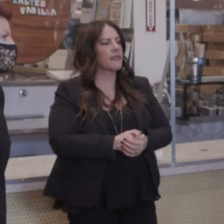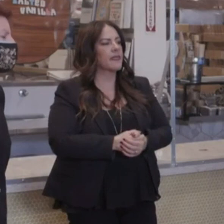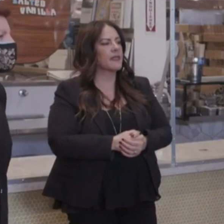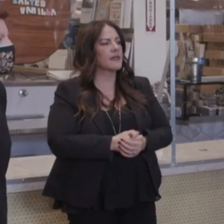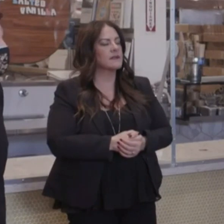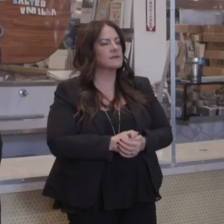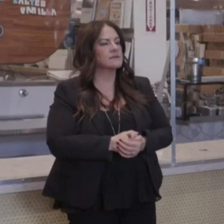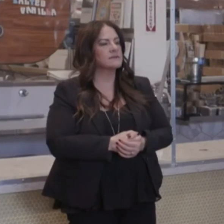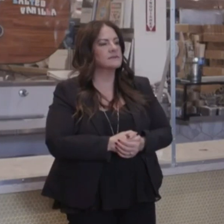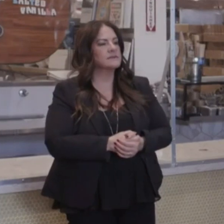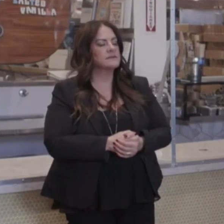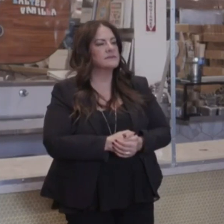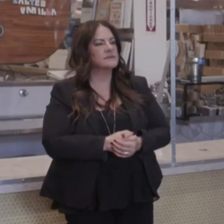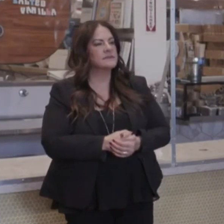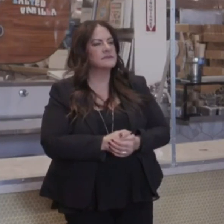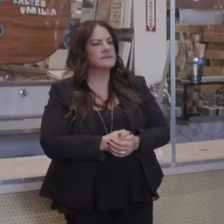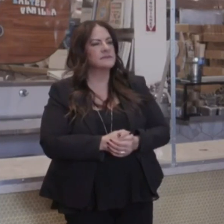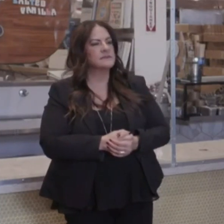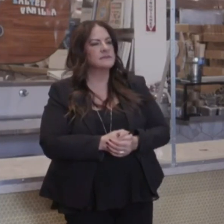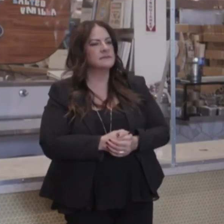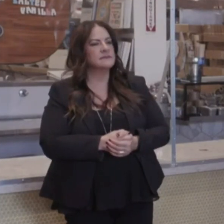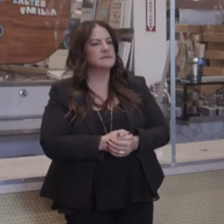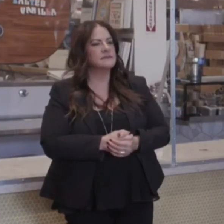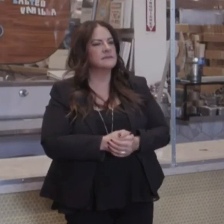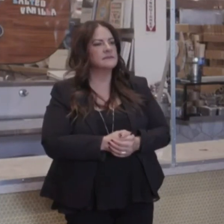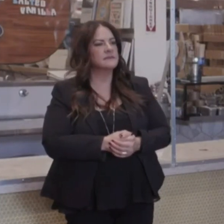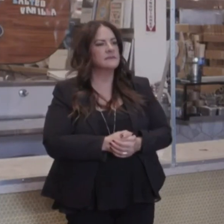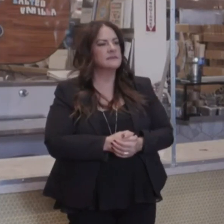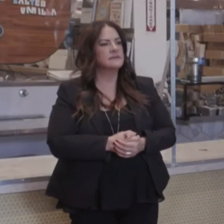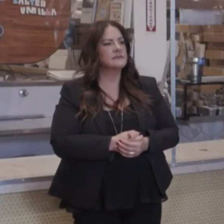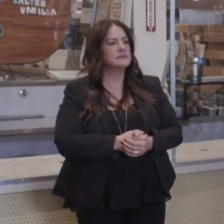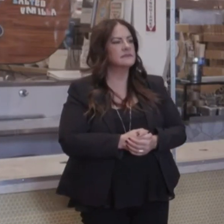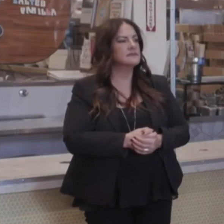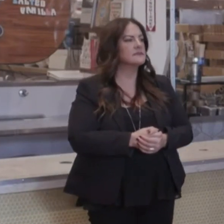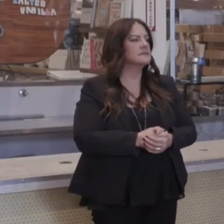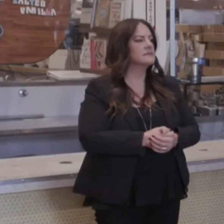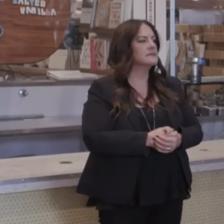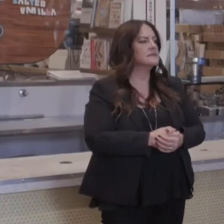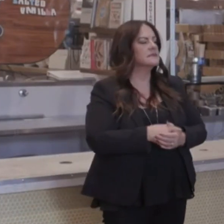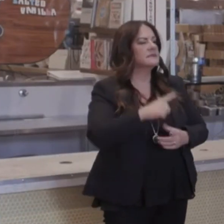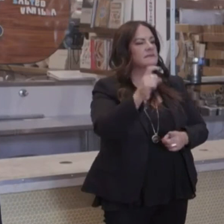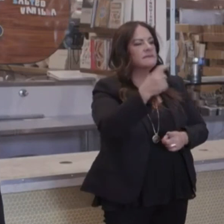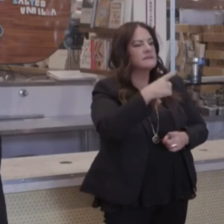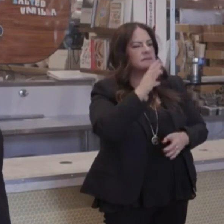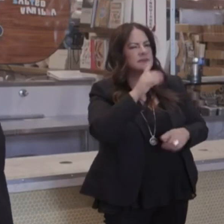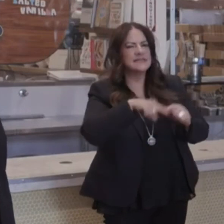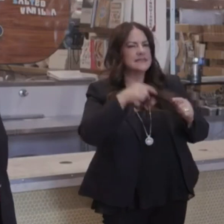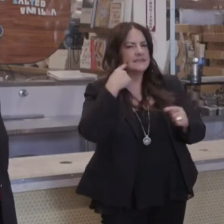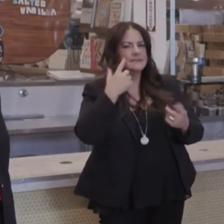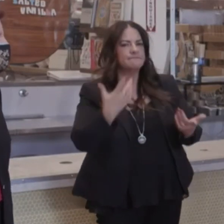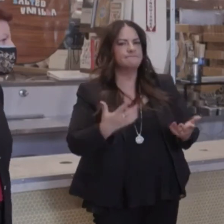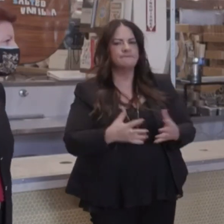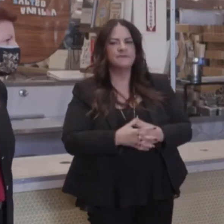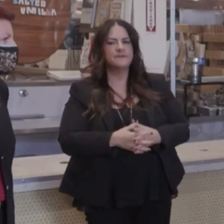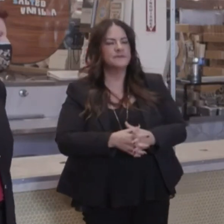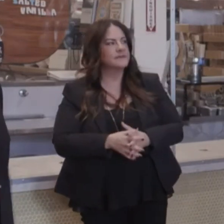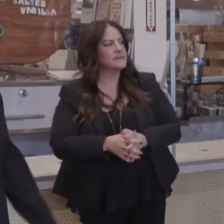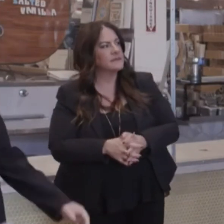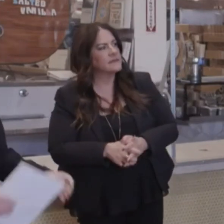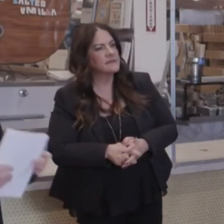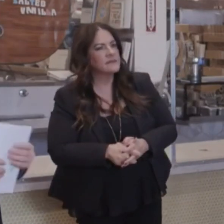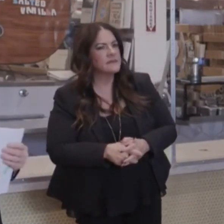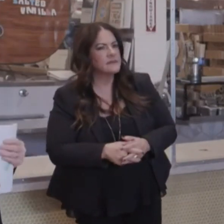the details of the deal, but, you know, building on Phil's question, yesterday, Assemblymember Phil Ting